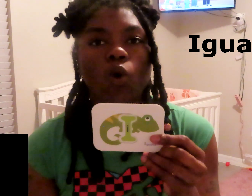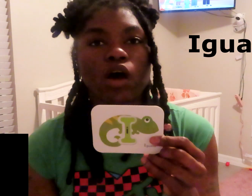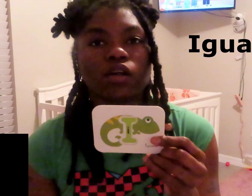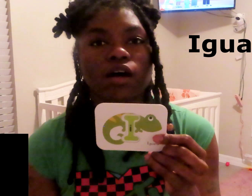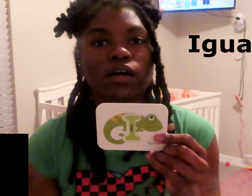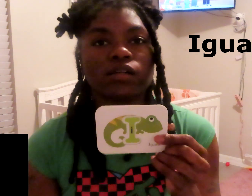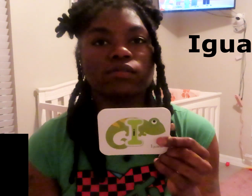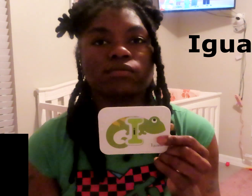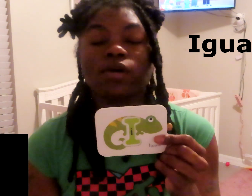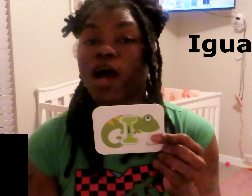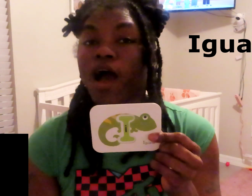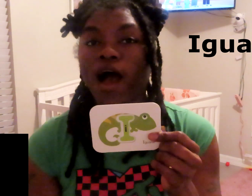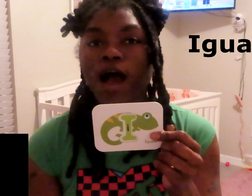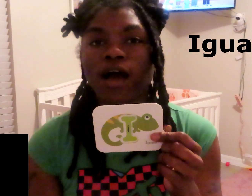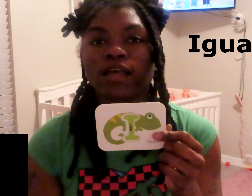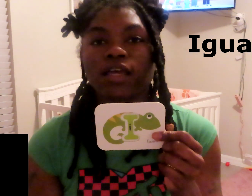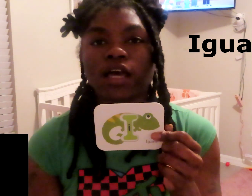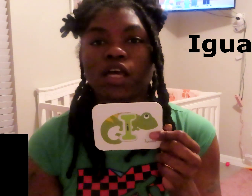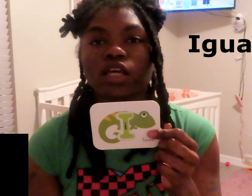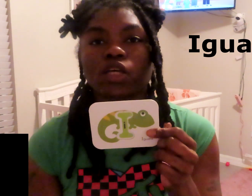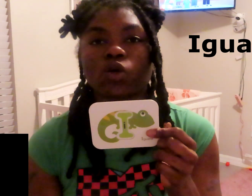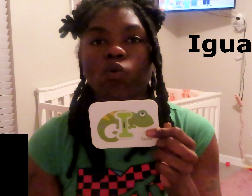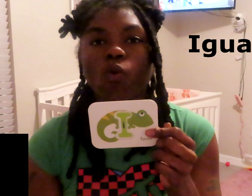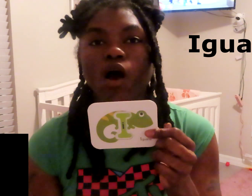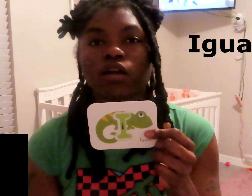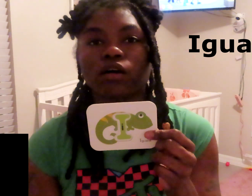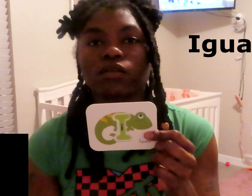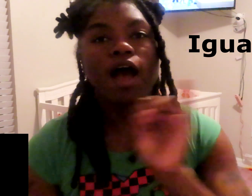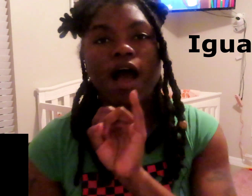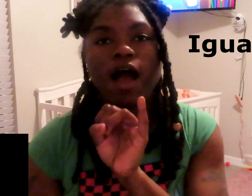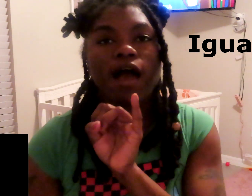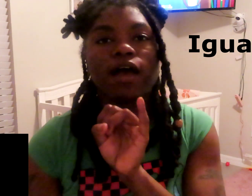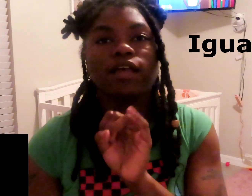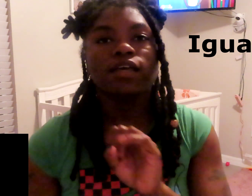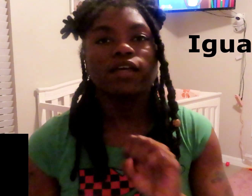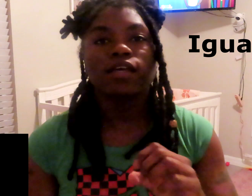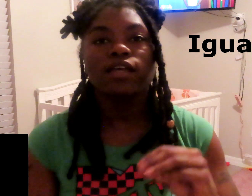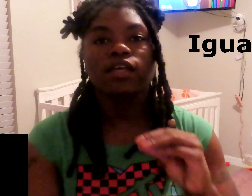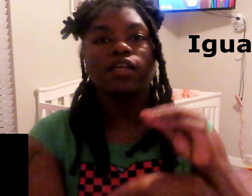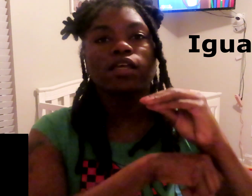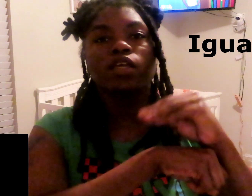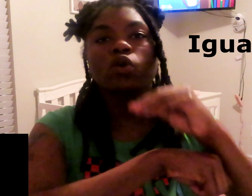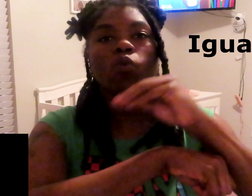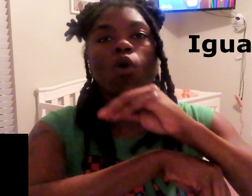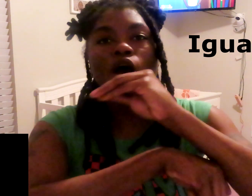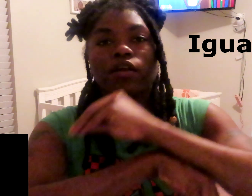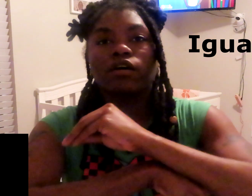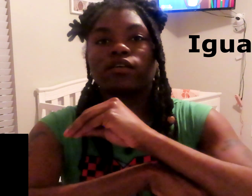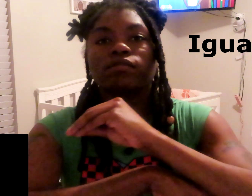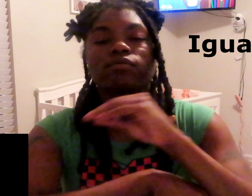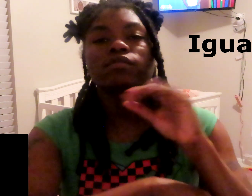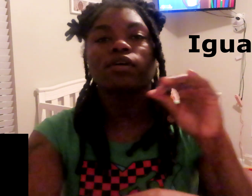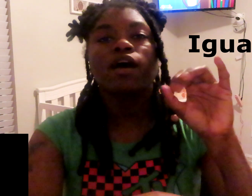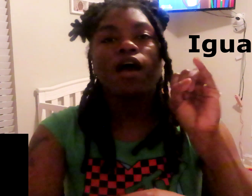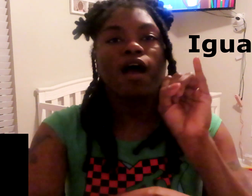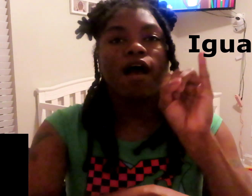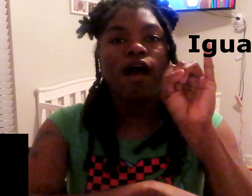Iguana. I. Iguana. I. Iguana.